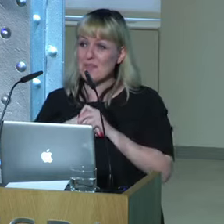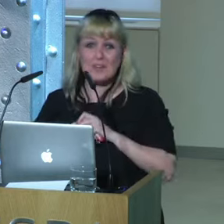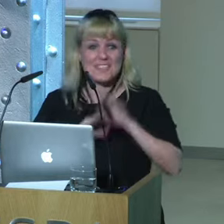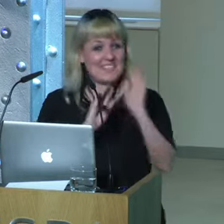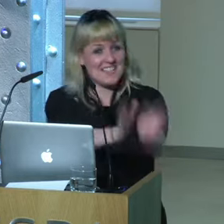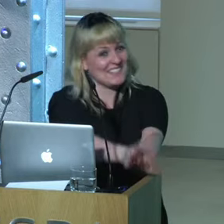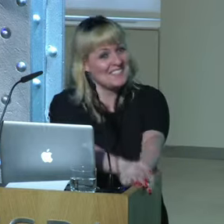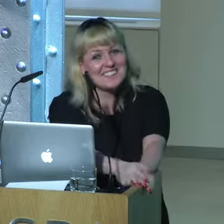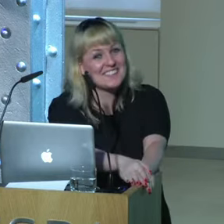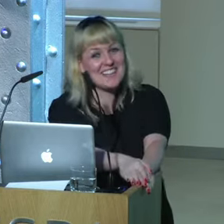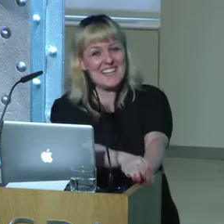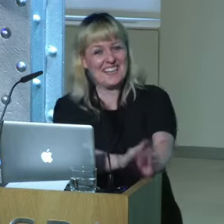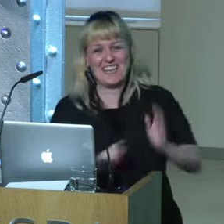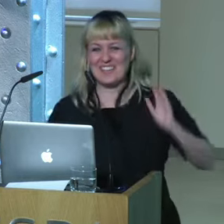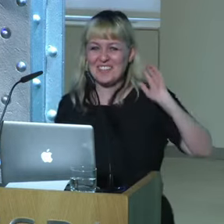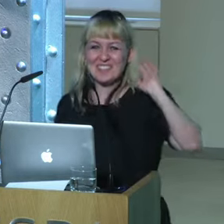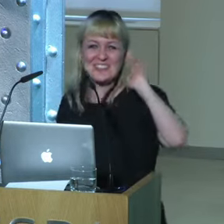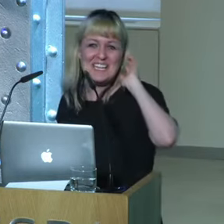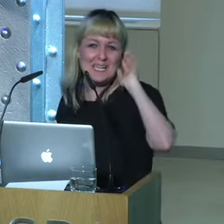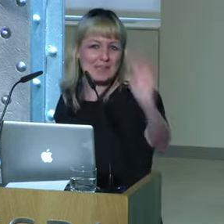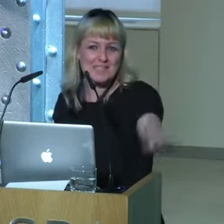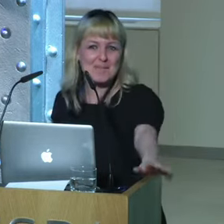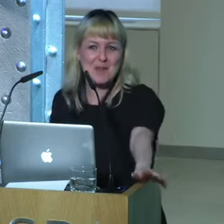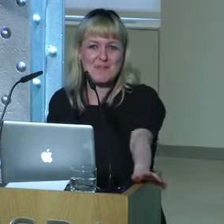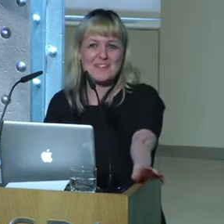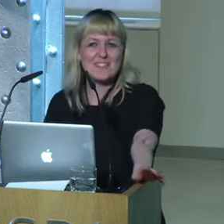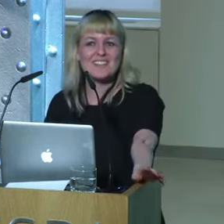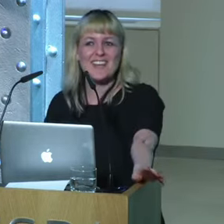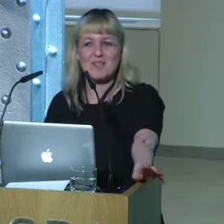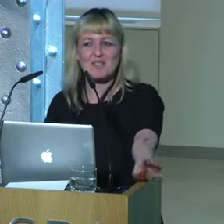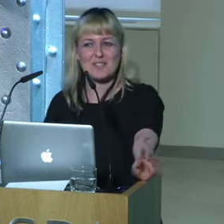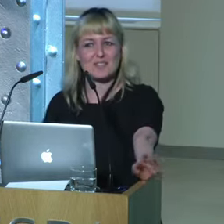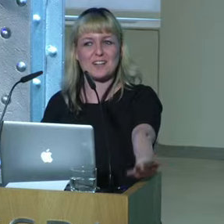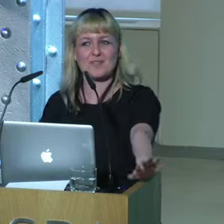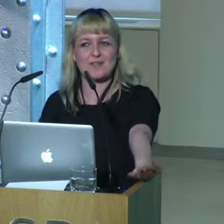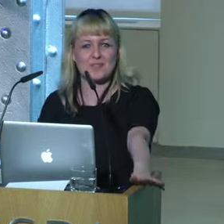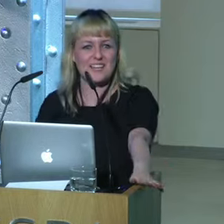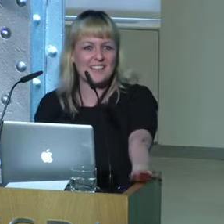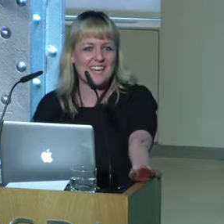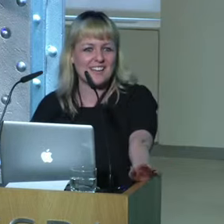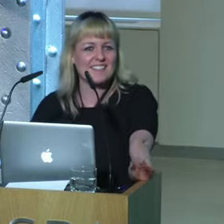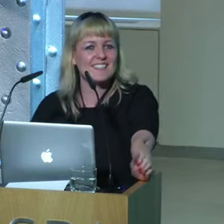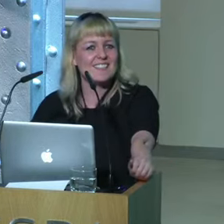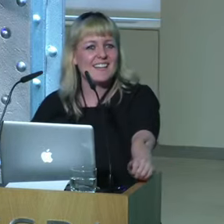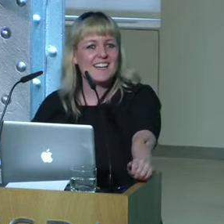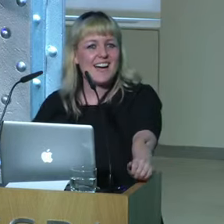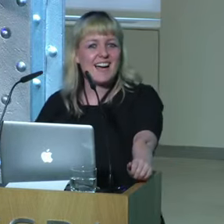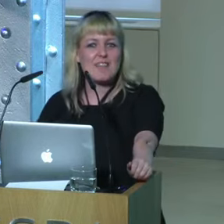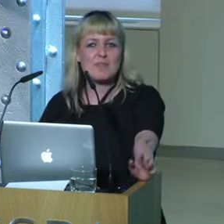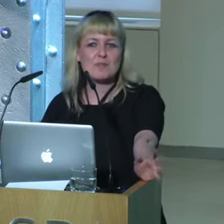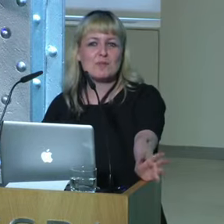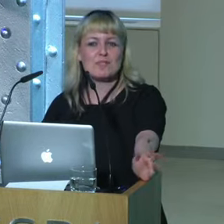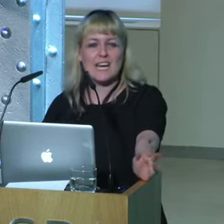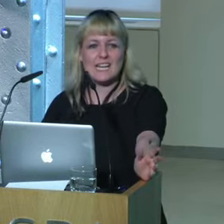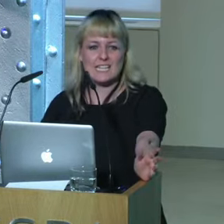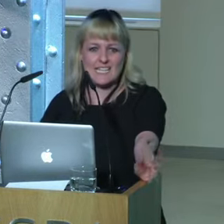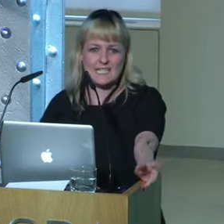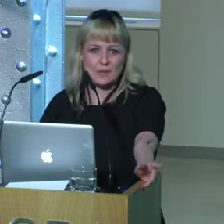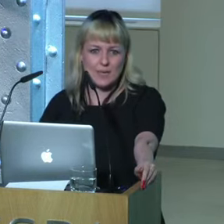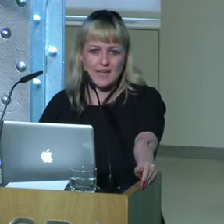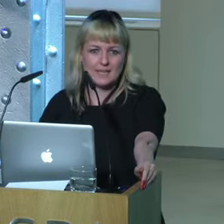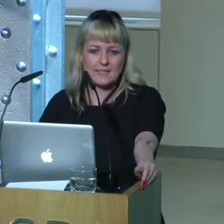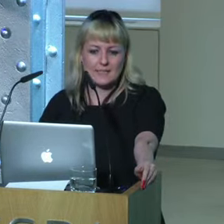they're not going to stay still. They're not going to keep the same motivation that we've constructed for all the other characters. They're a movable target